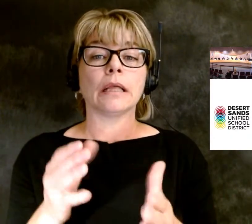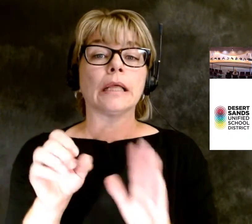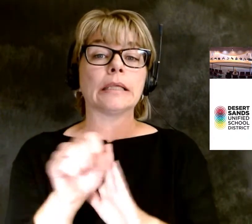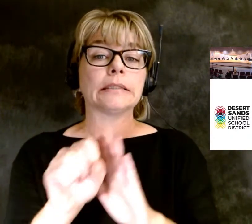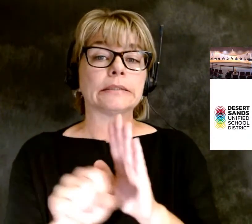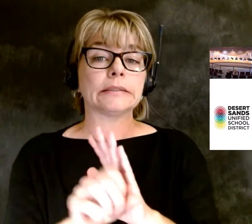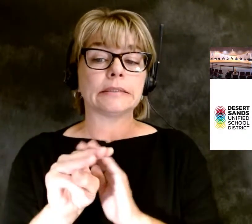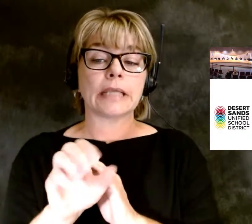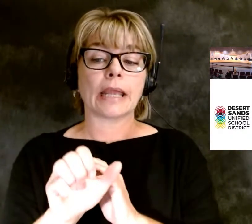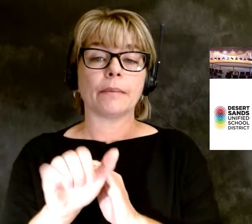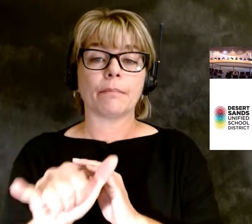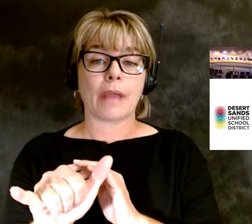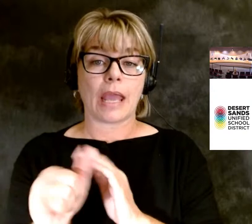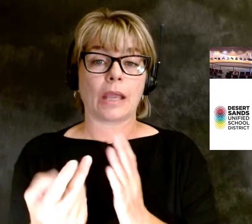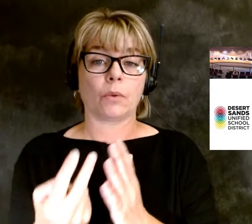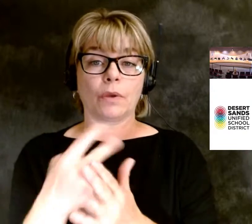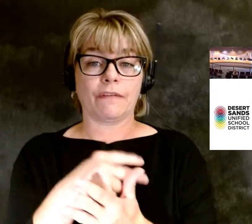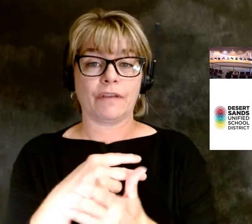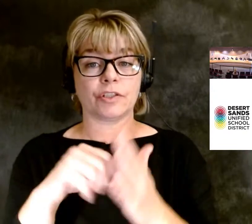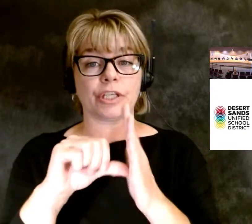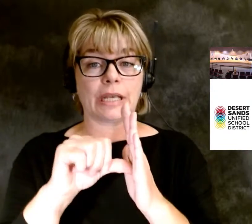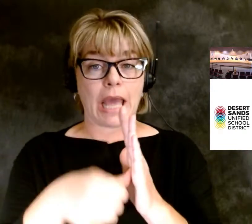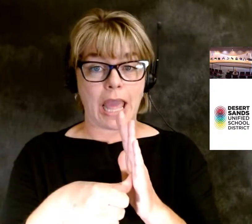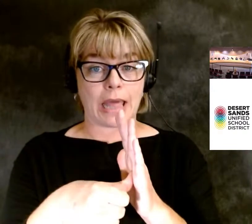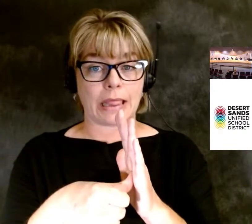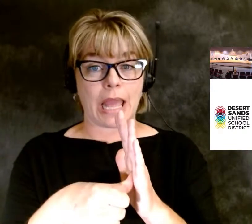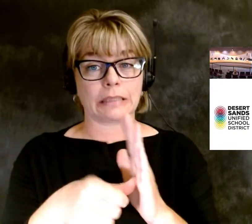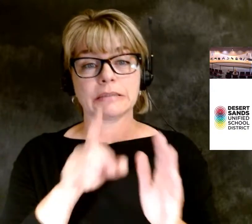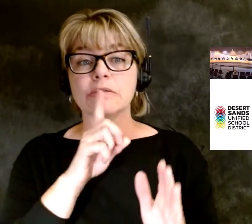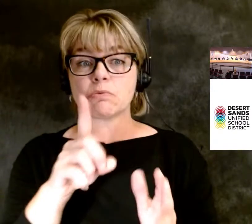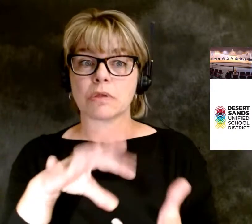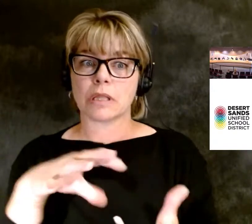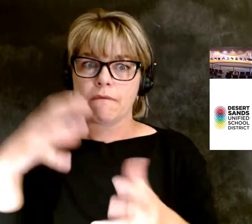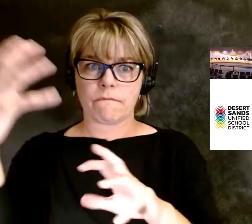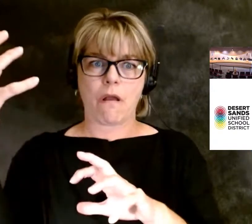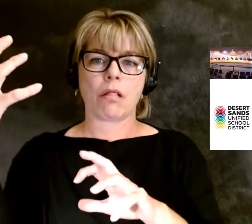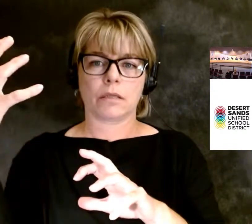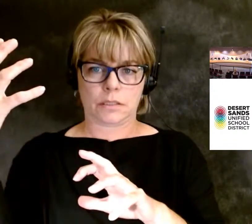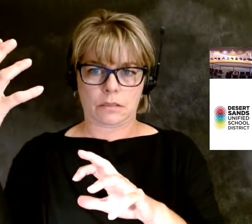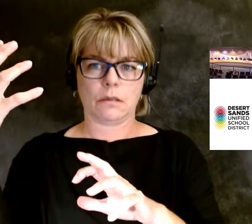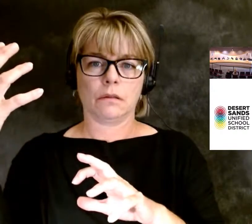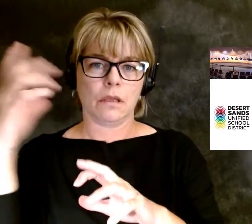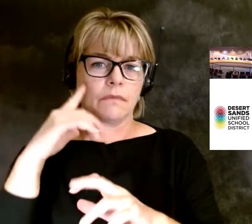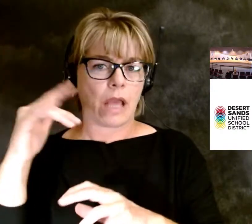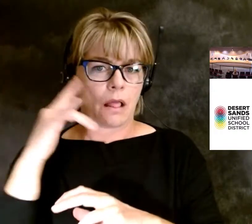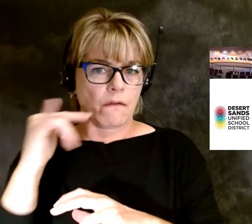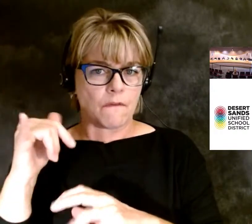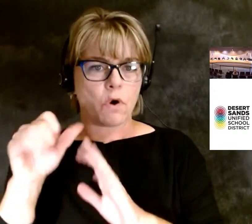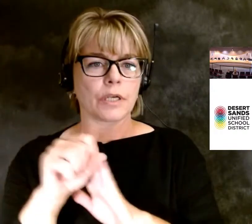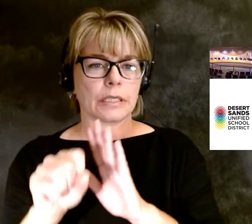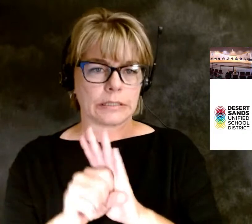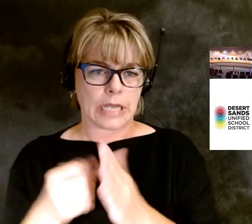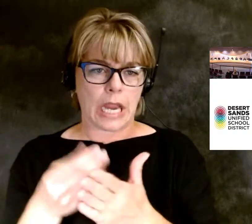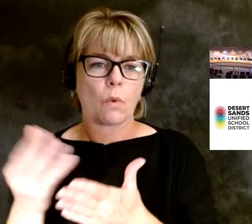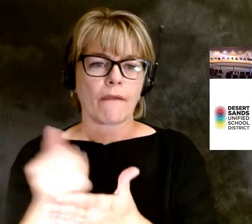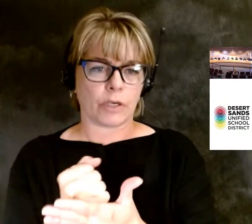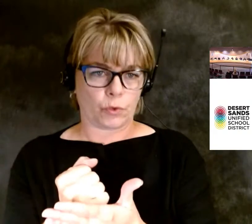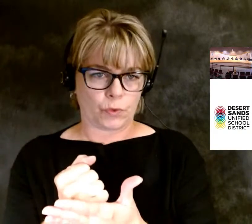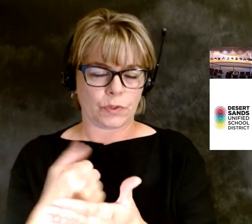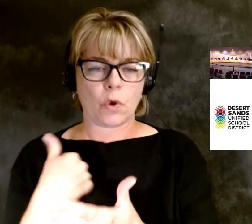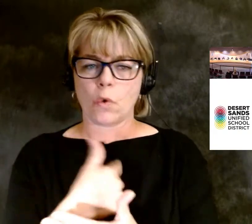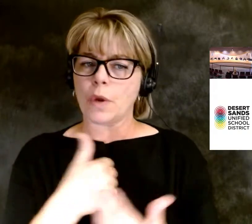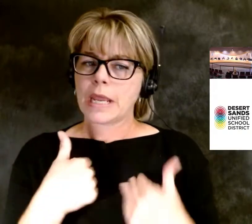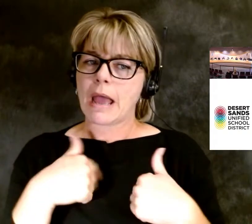highlights the volatile nature of California state revenues. We in California have a very progressive tax system, and